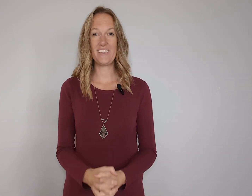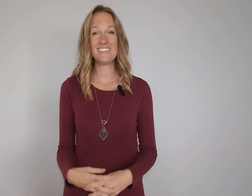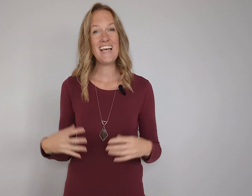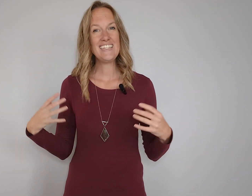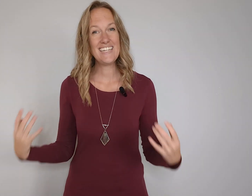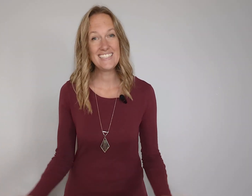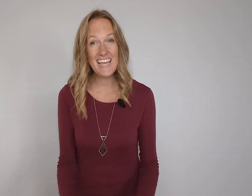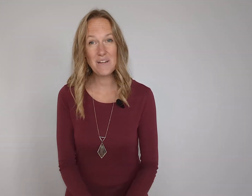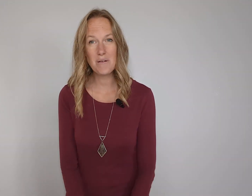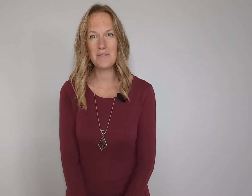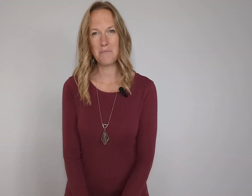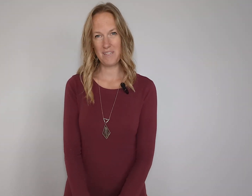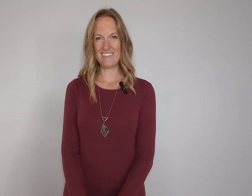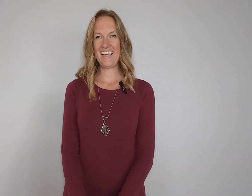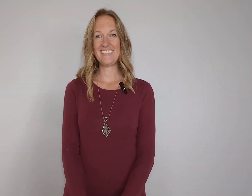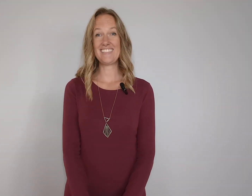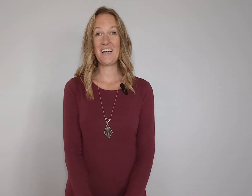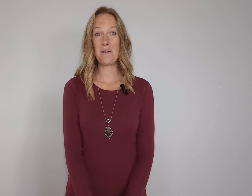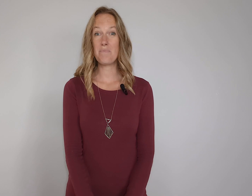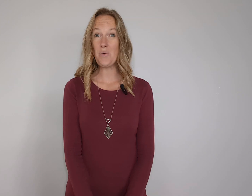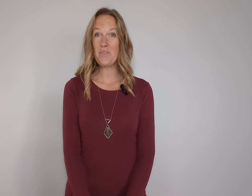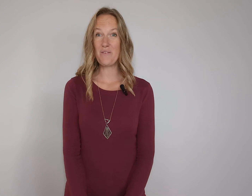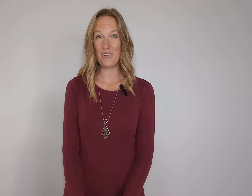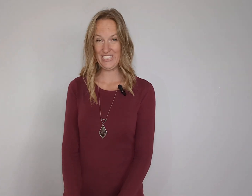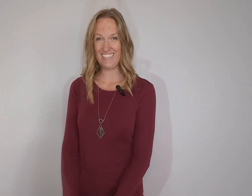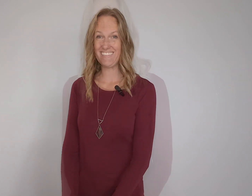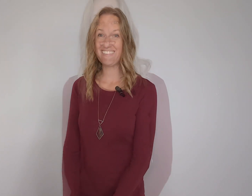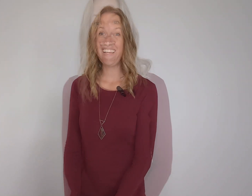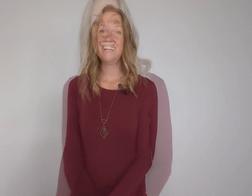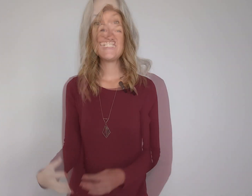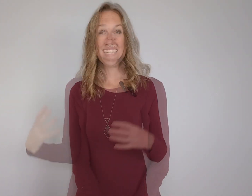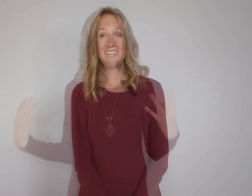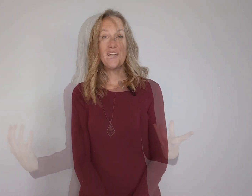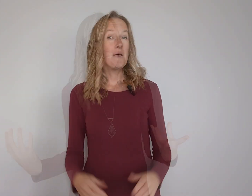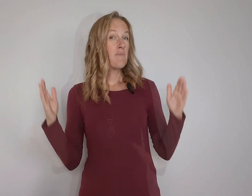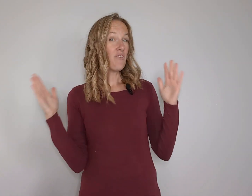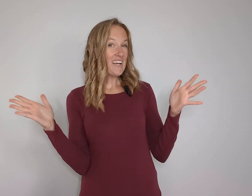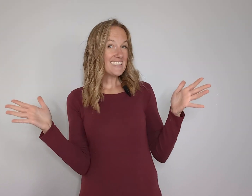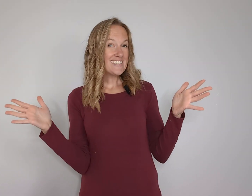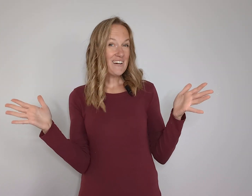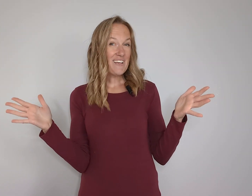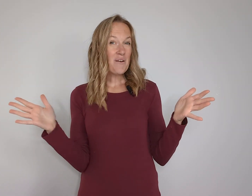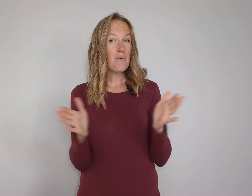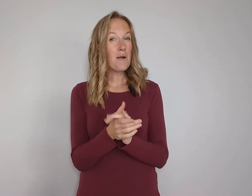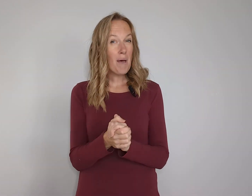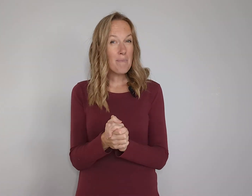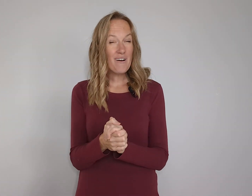bridge. Today we will be learning how to sign both the verses. So the great thing about before I get started, remember